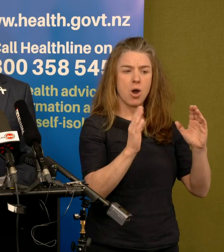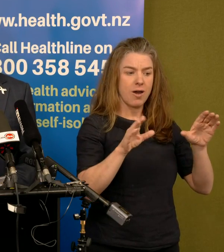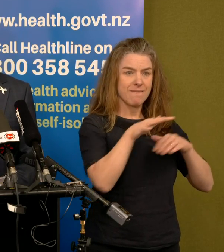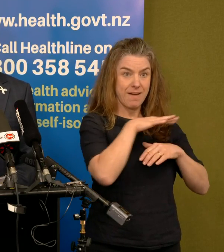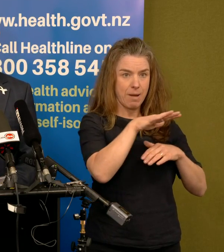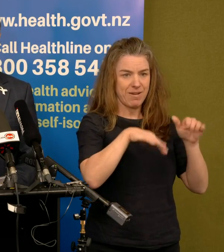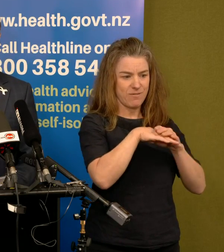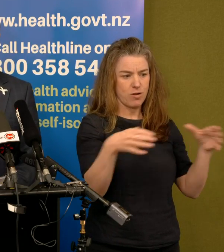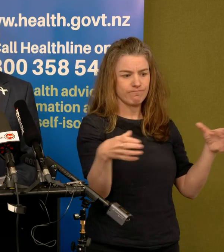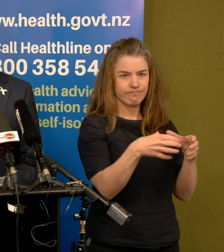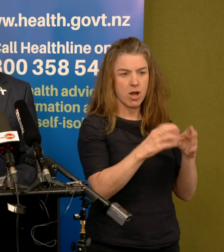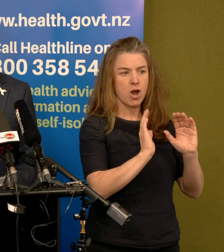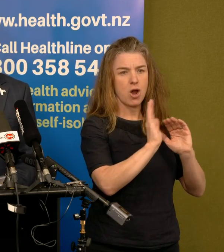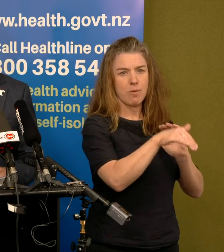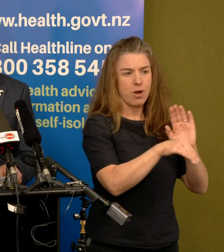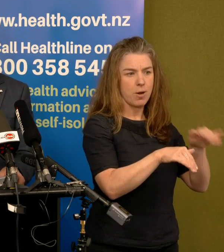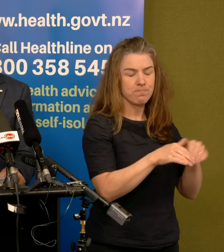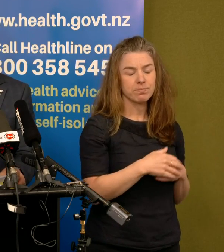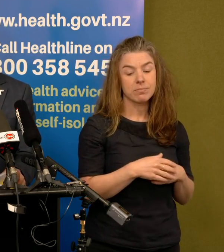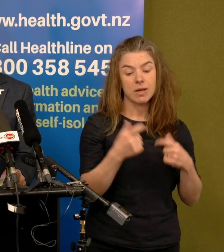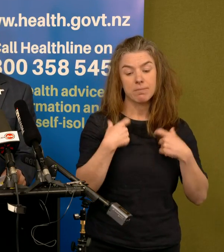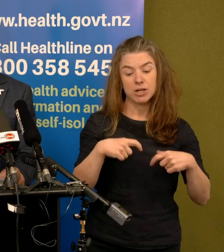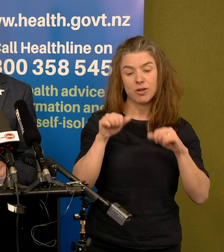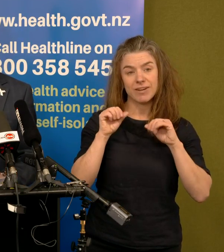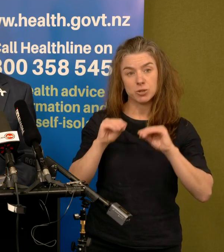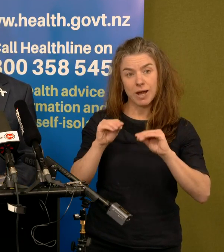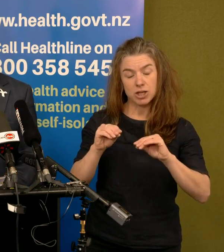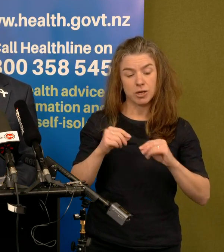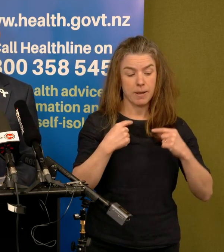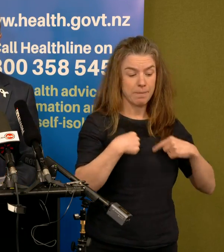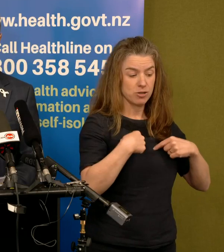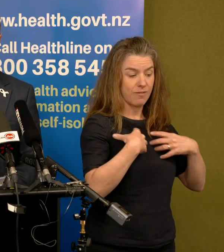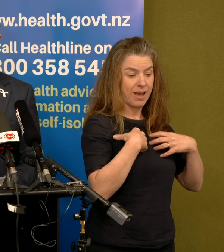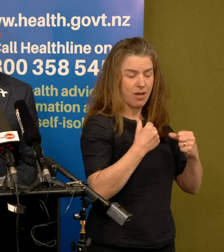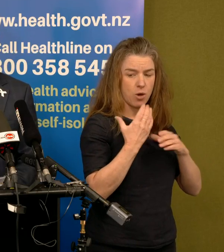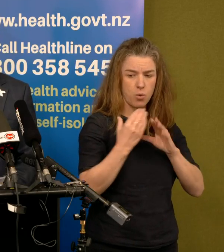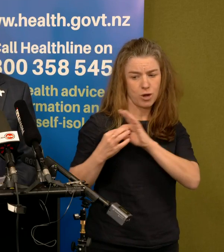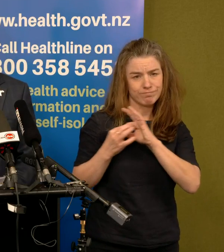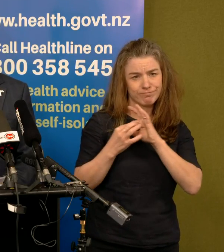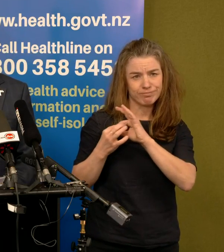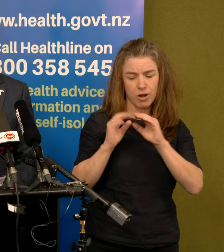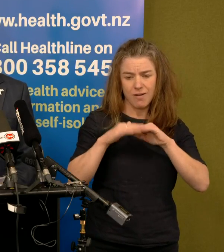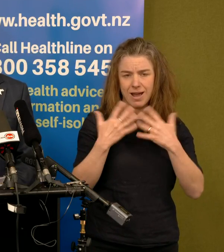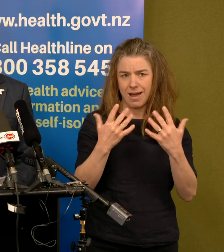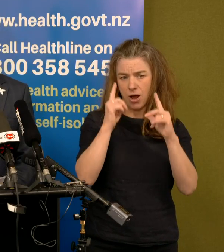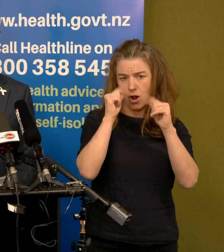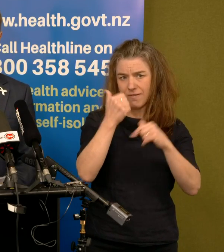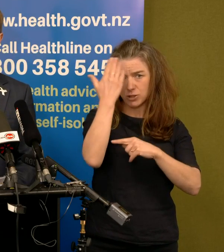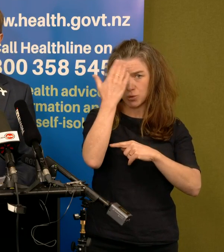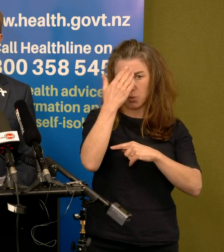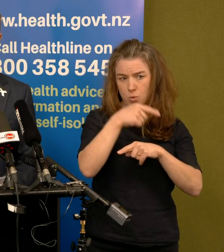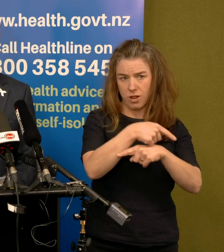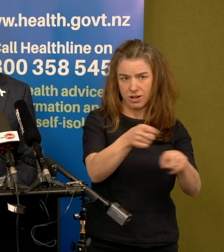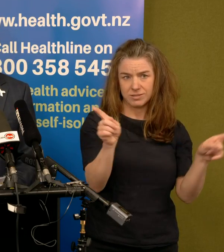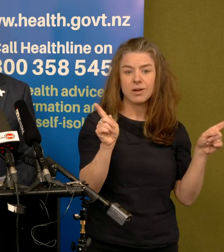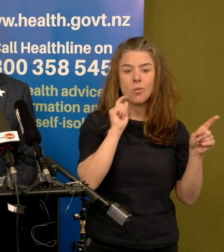Now, as you well know, the Ministries of Education and Health do work together very closely with schools and will continue to do so for these 2